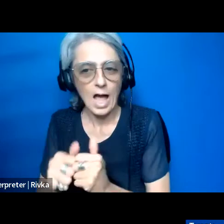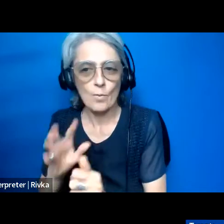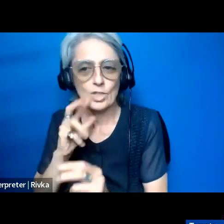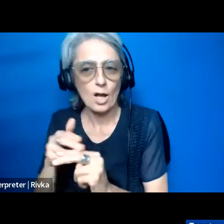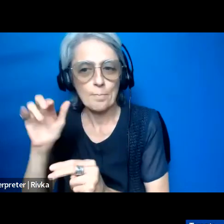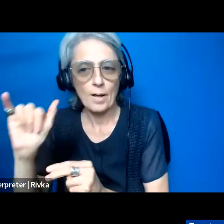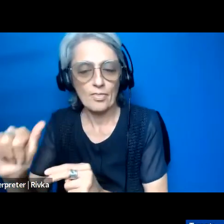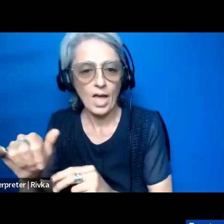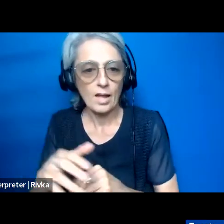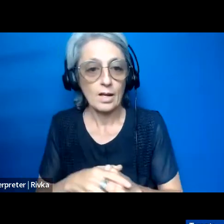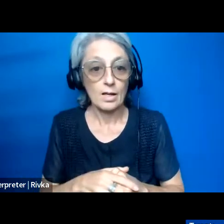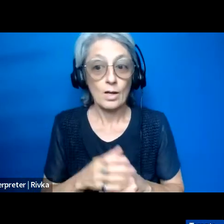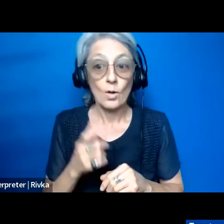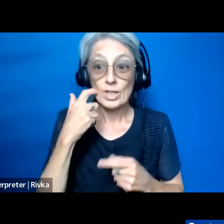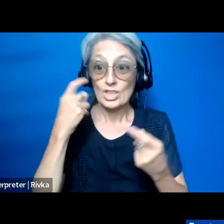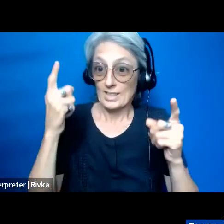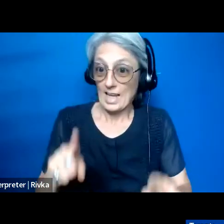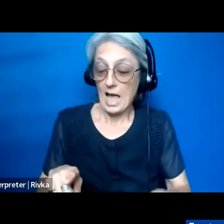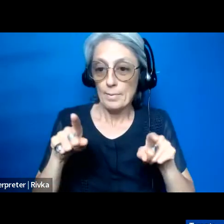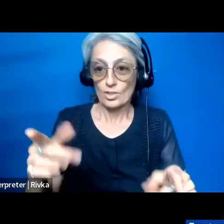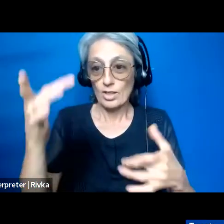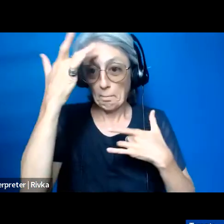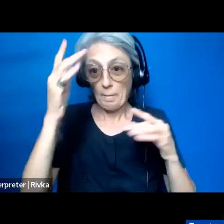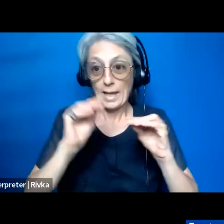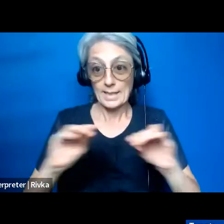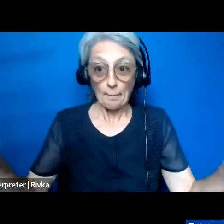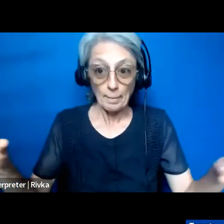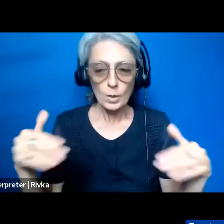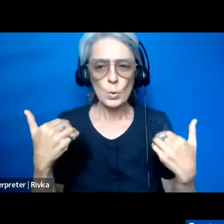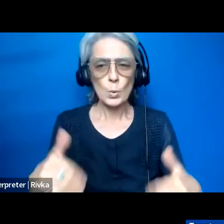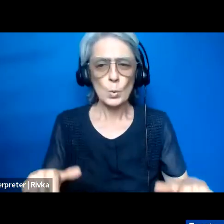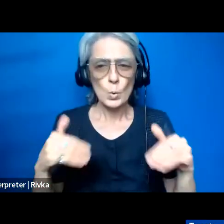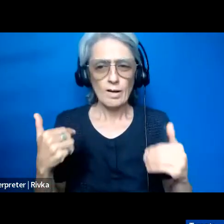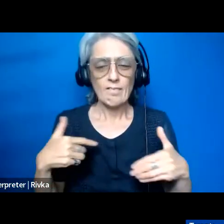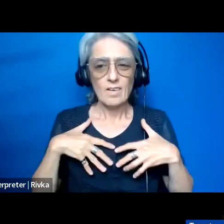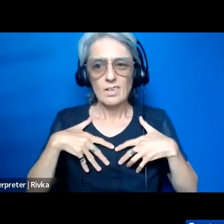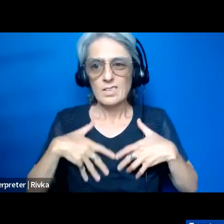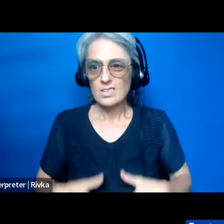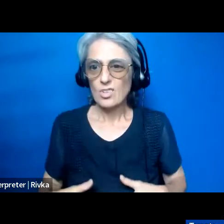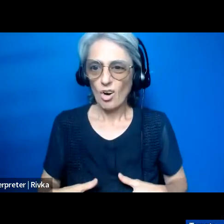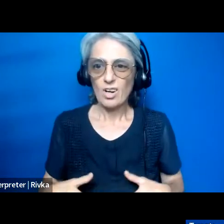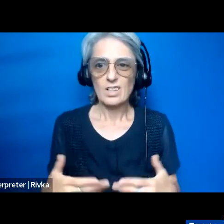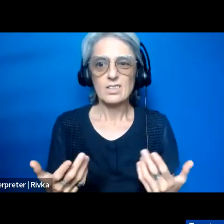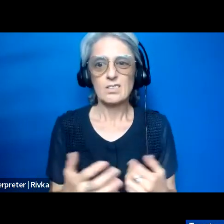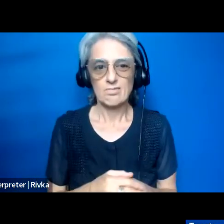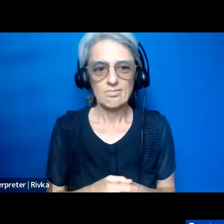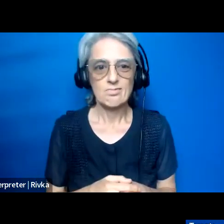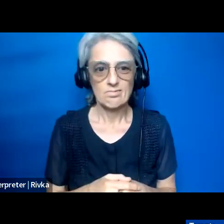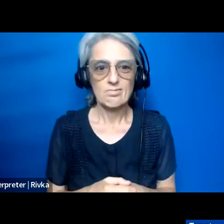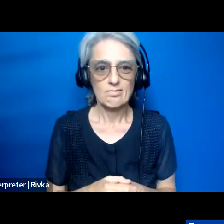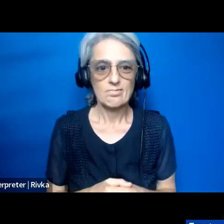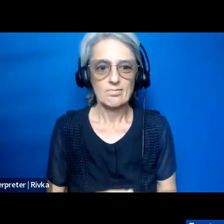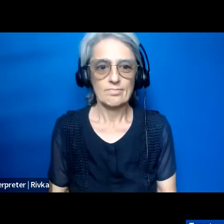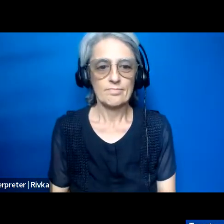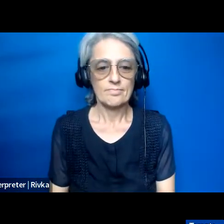pandemic was quite discouraging and disappointing. Thank you.